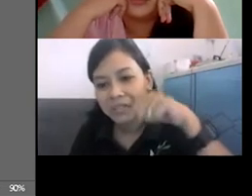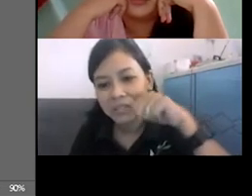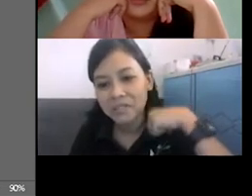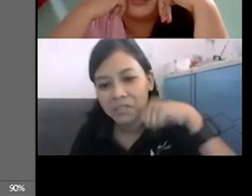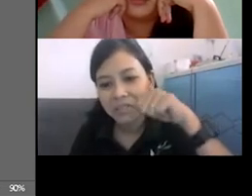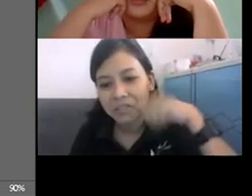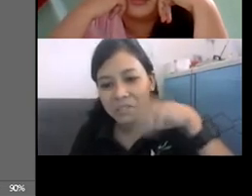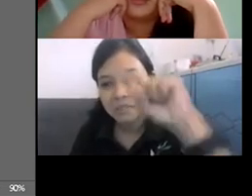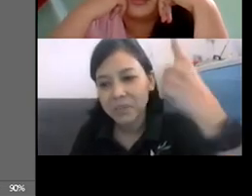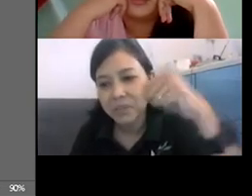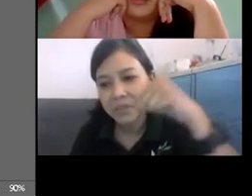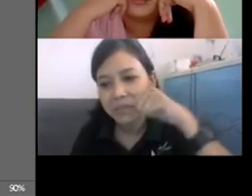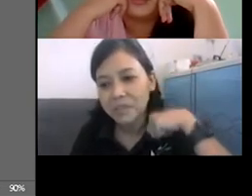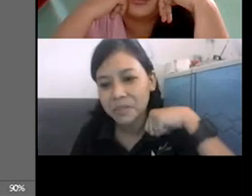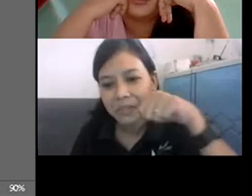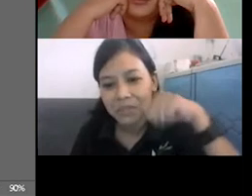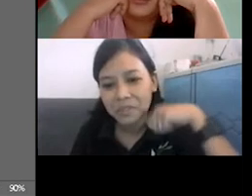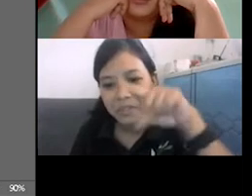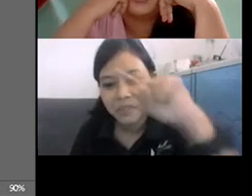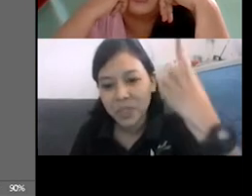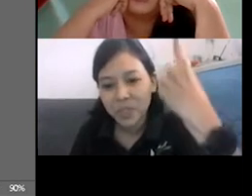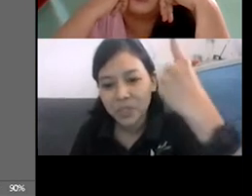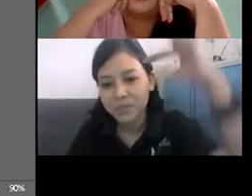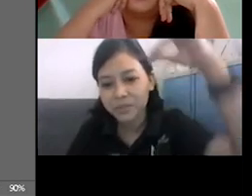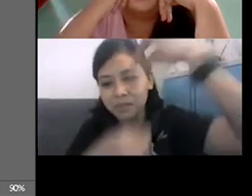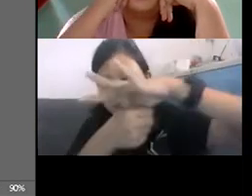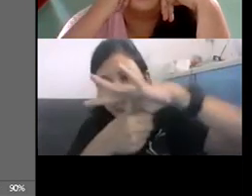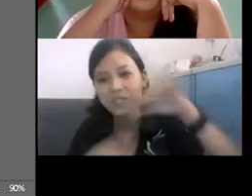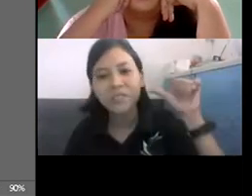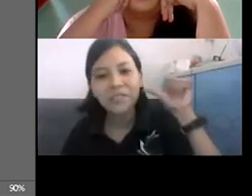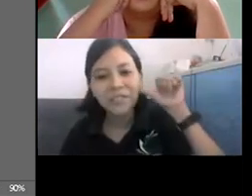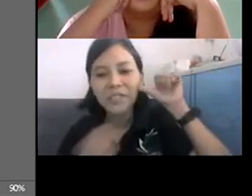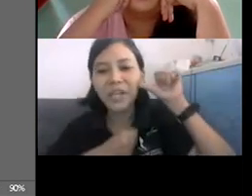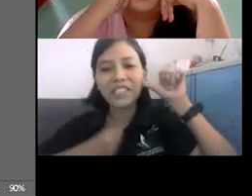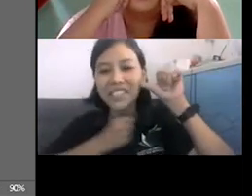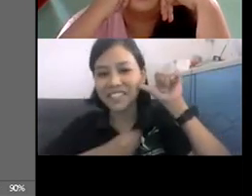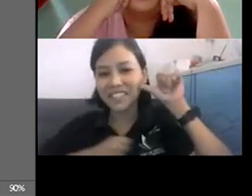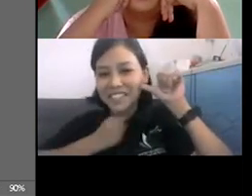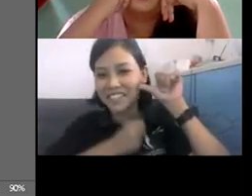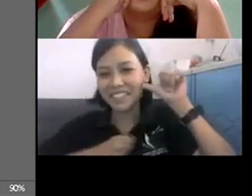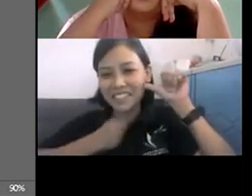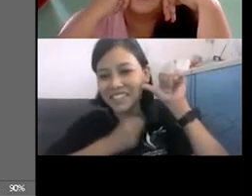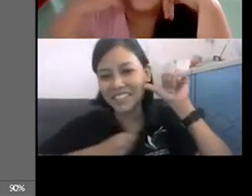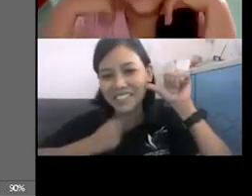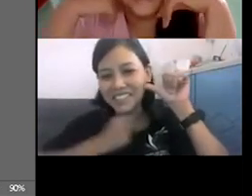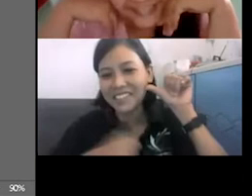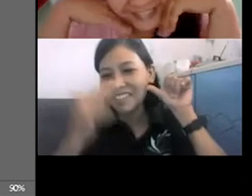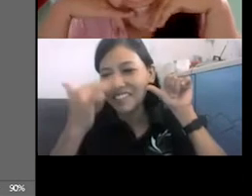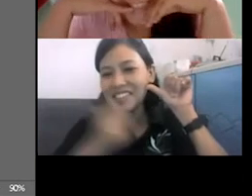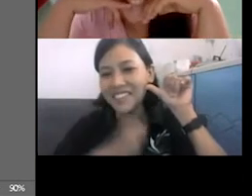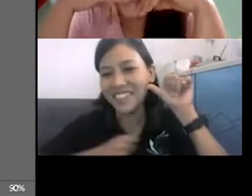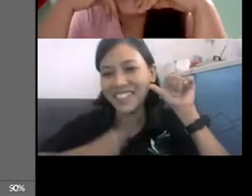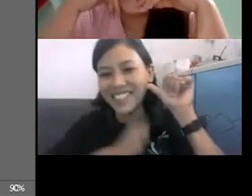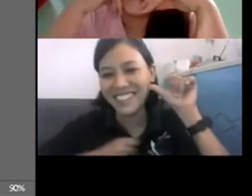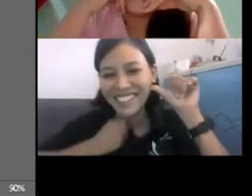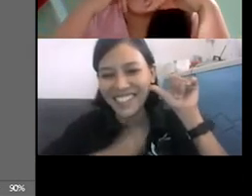again, vote. This is the. Okay. It seems like this wins. We voted, and sorry for those